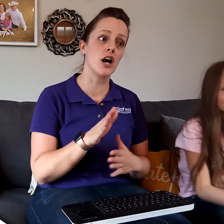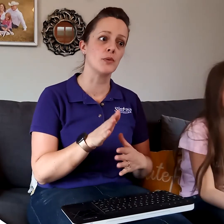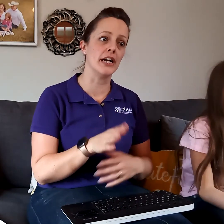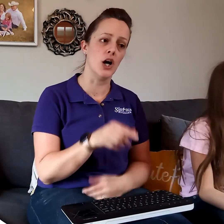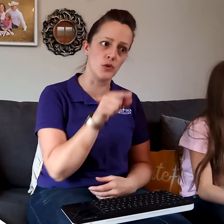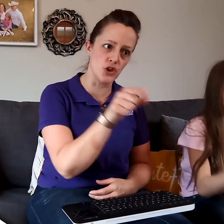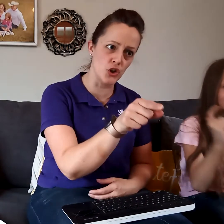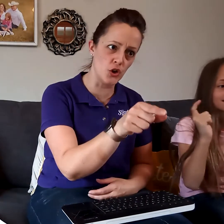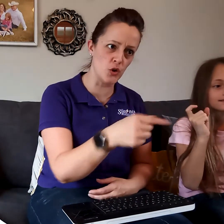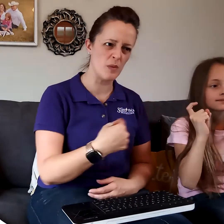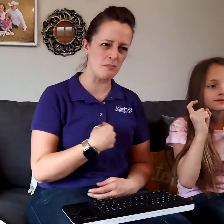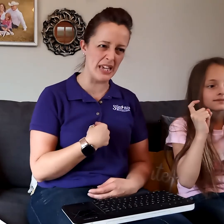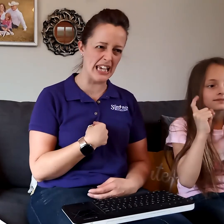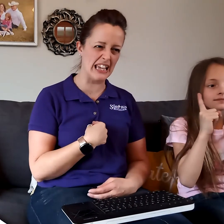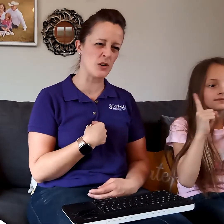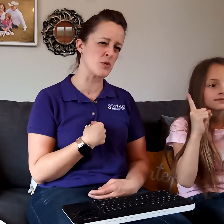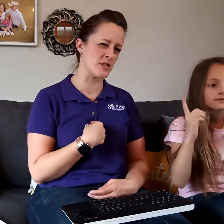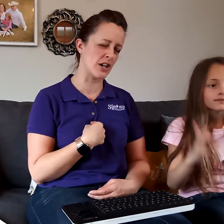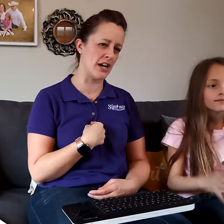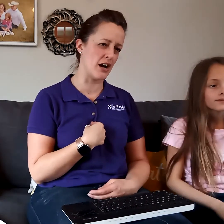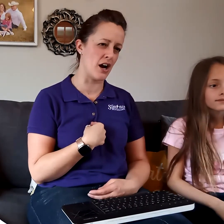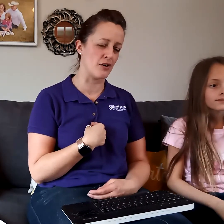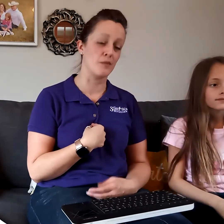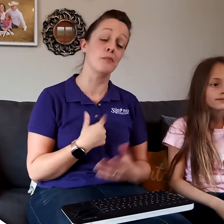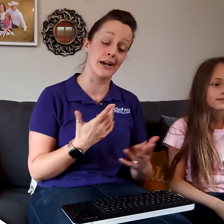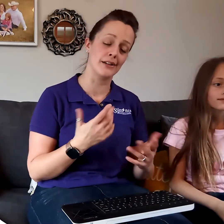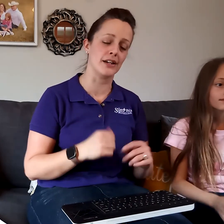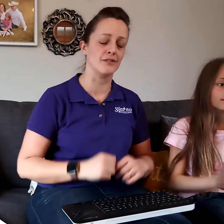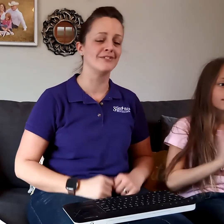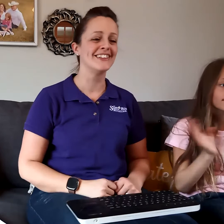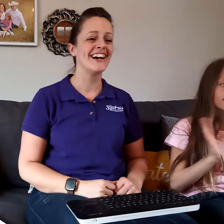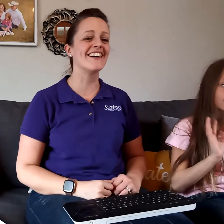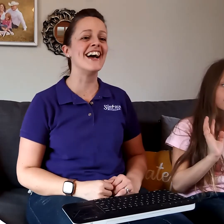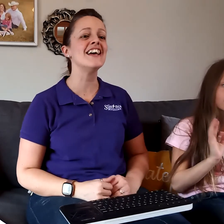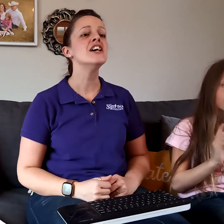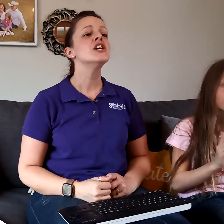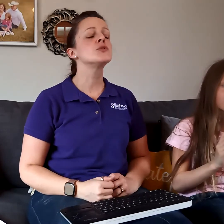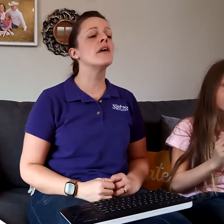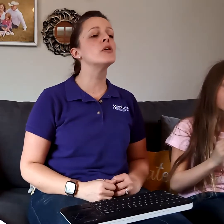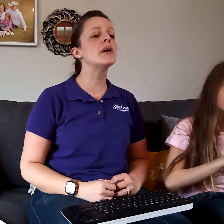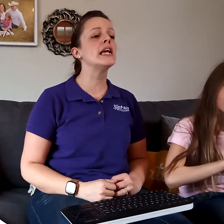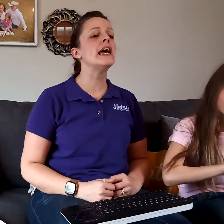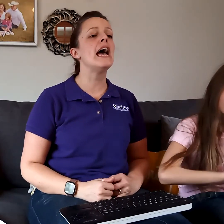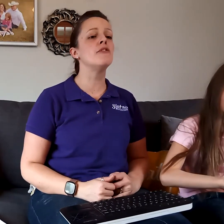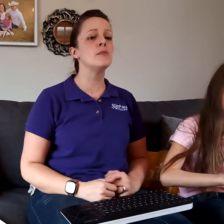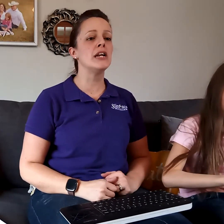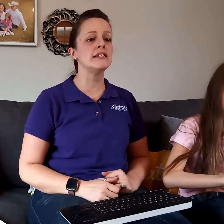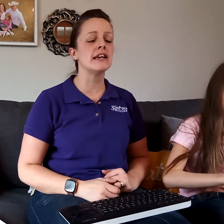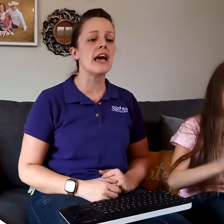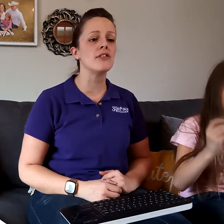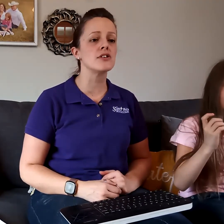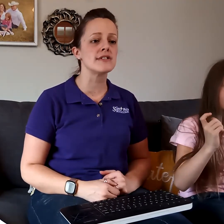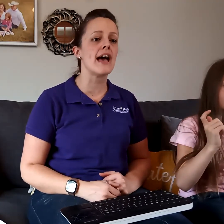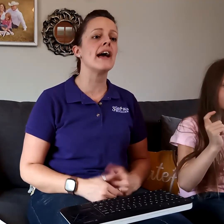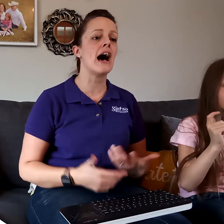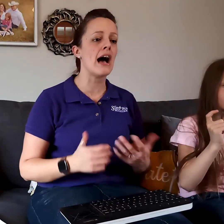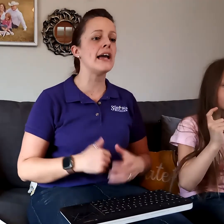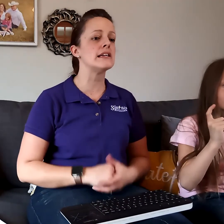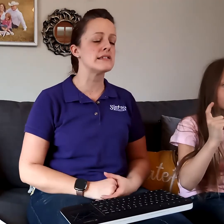I know. You, me, those ones are kind of hard, but you know. All right? So everybody together say, hi, it's nice